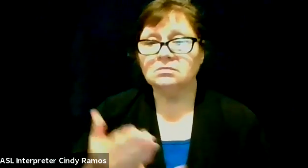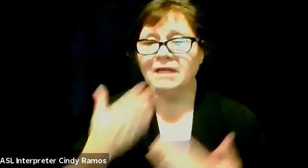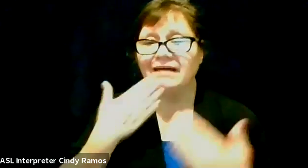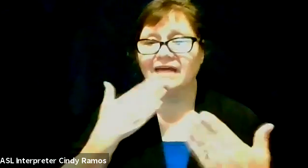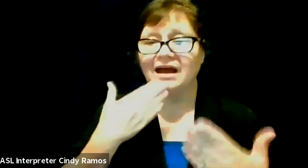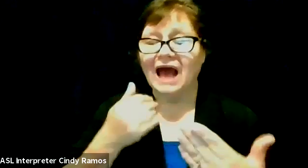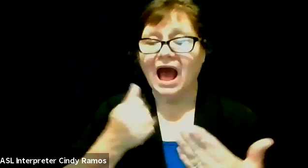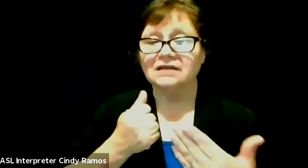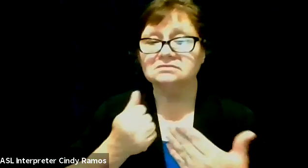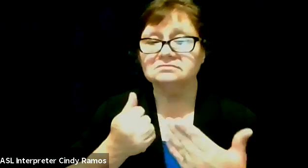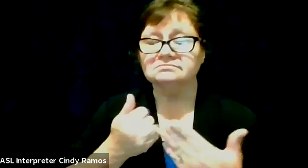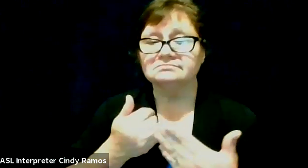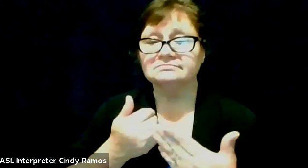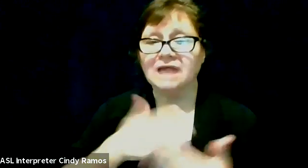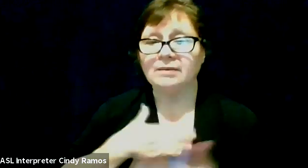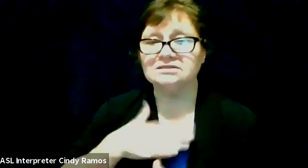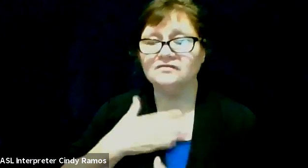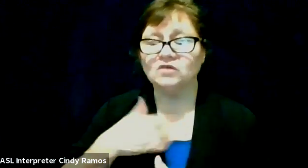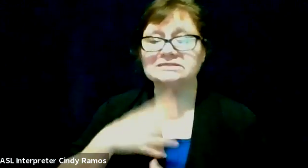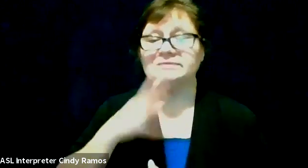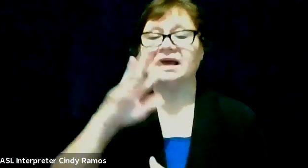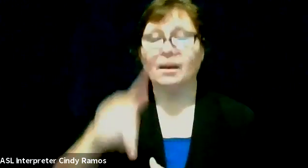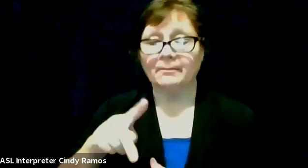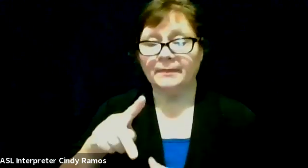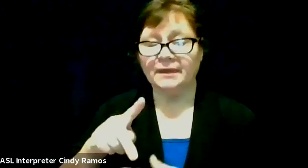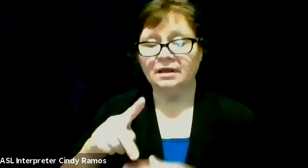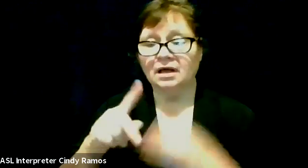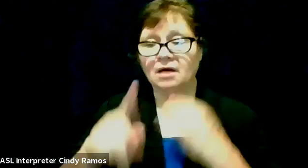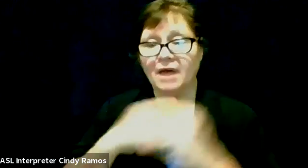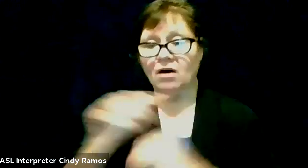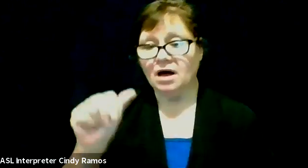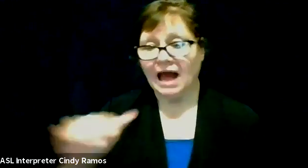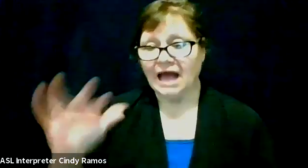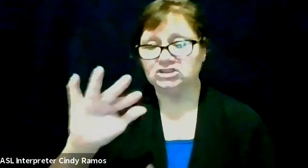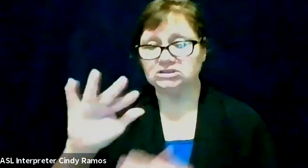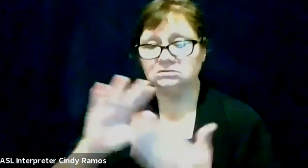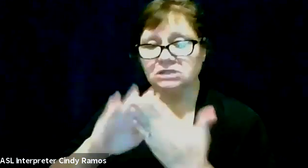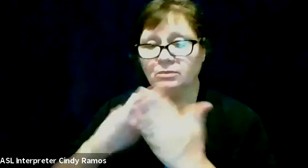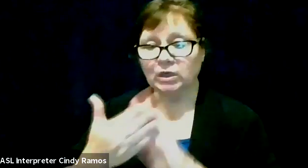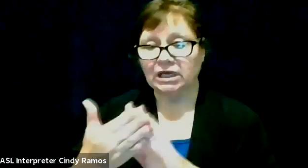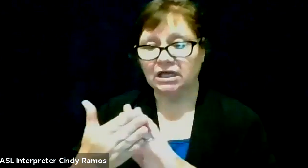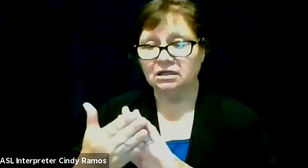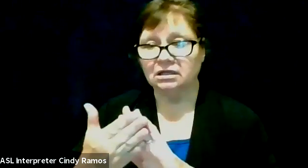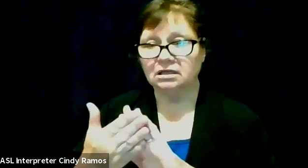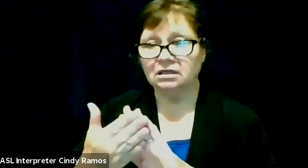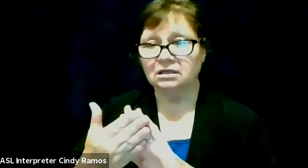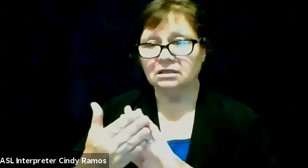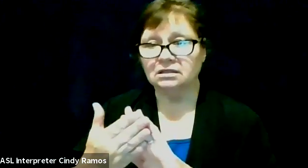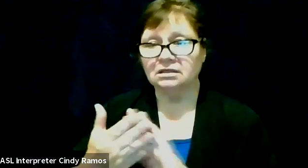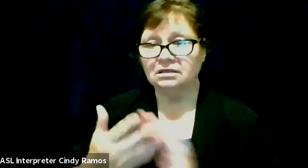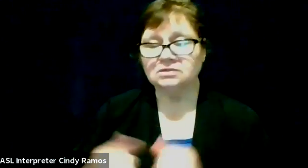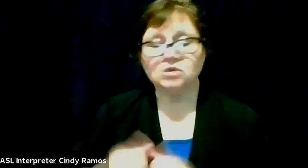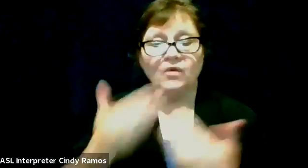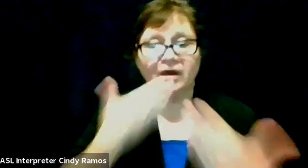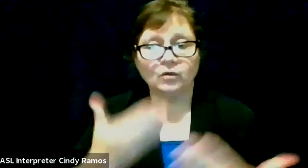up on behalf of the Asian community. I'm at a loss. So thank you.